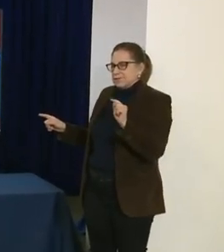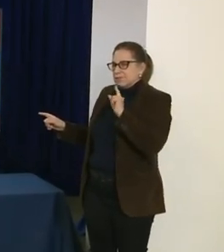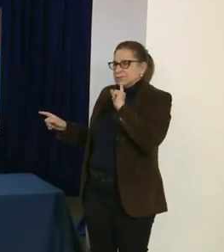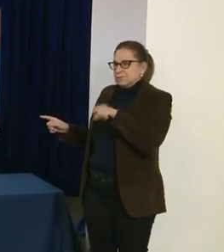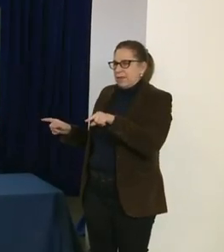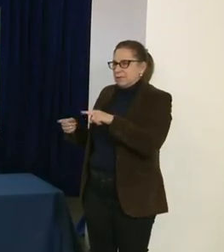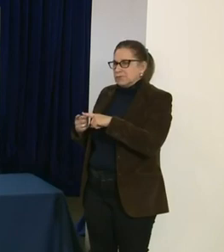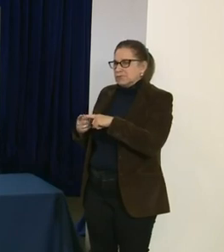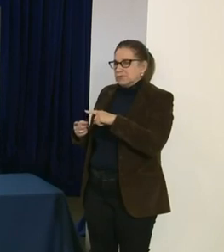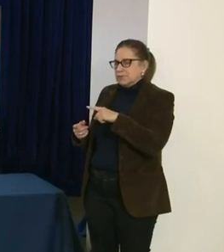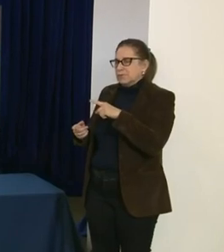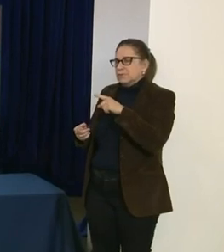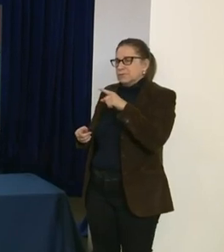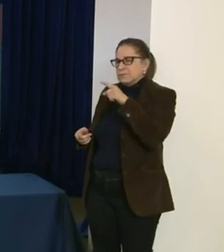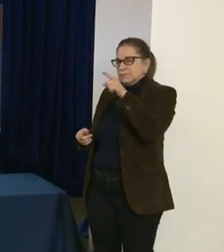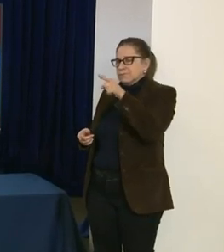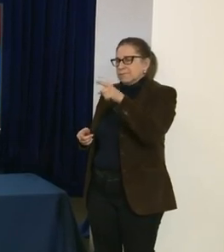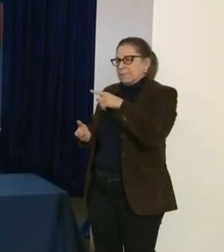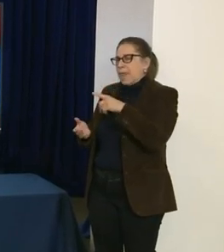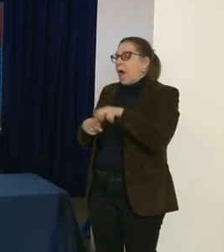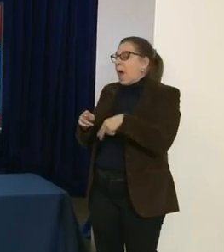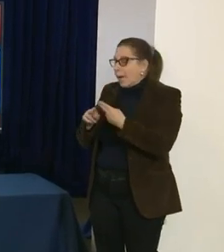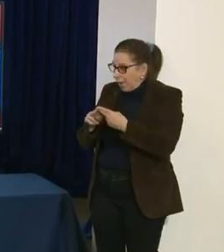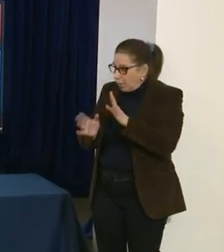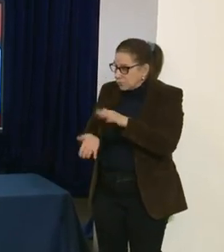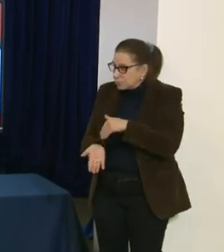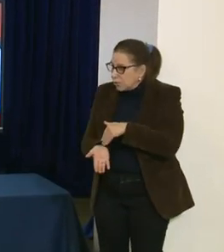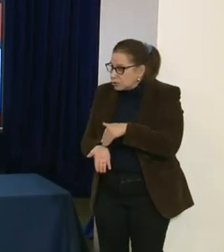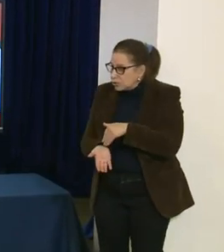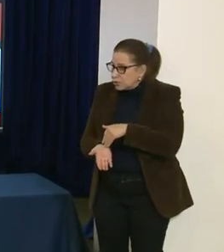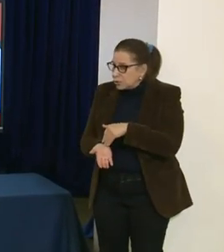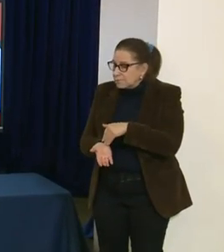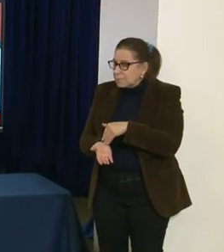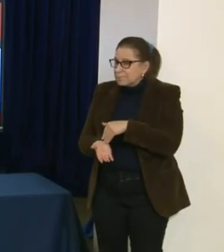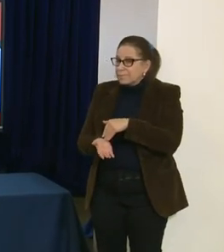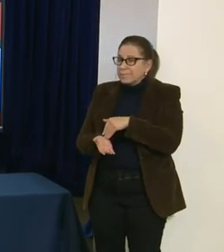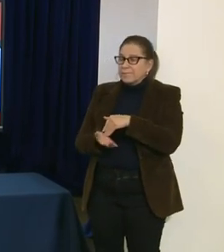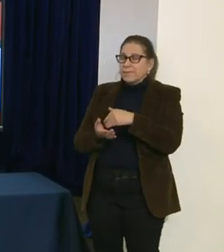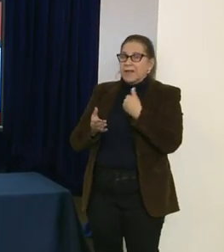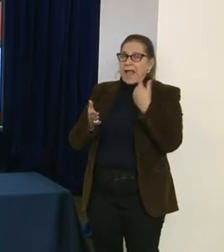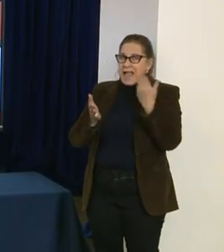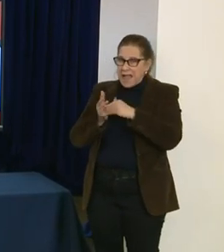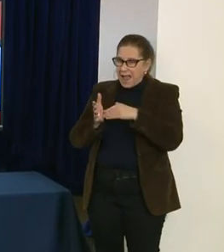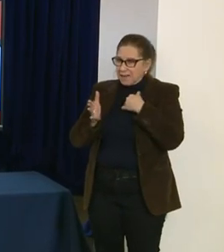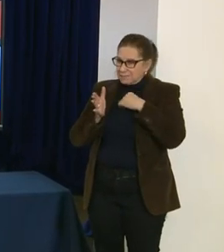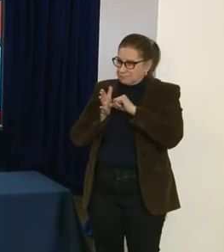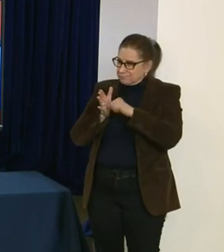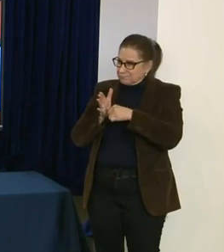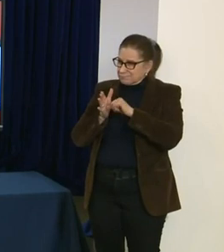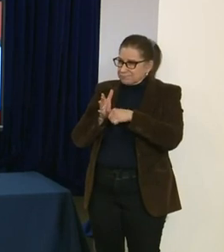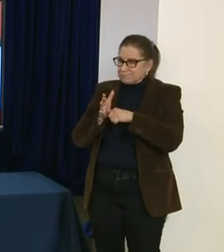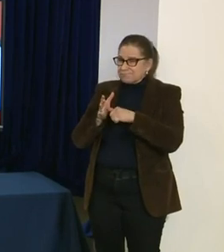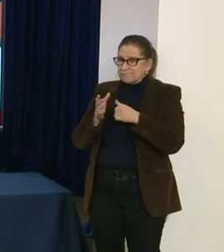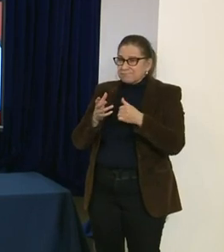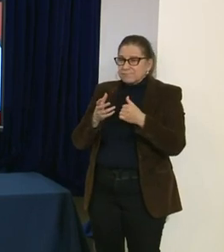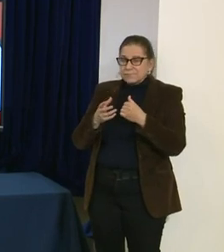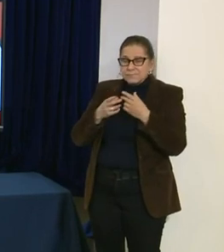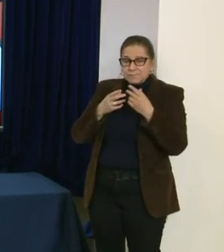we continue to emphasize of conserving masks and gloves and